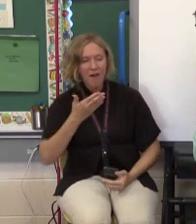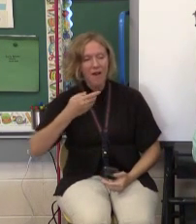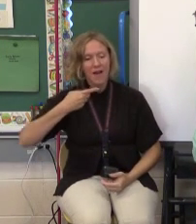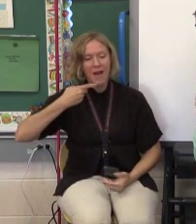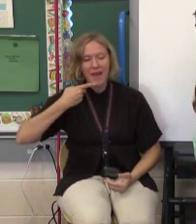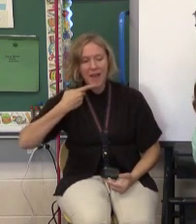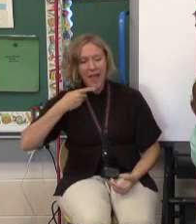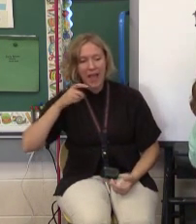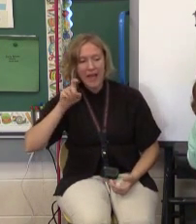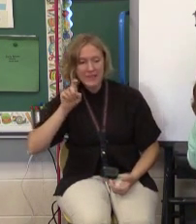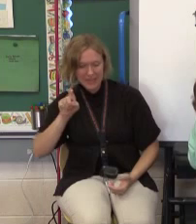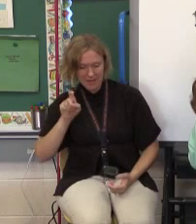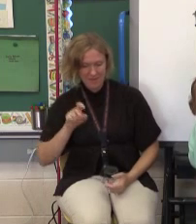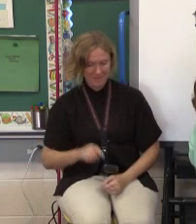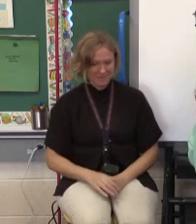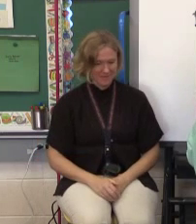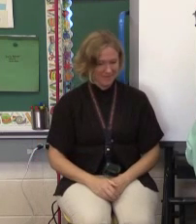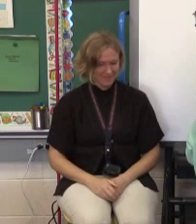H-a-d.